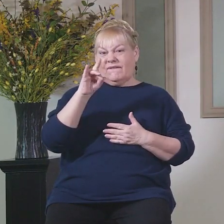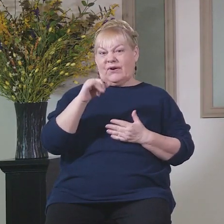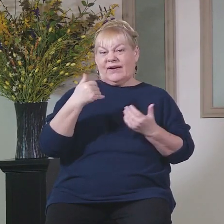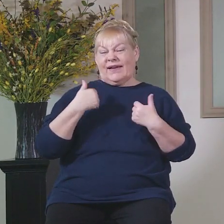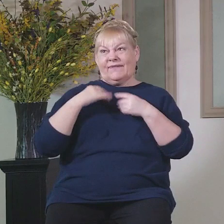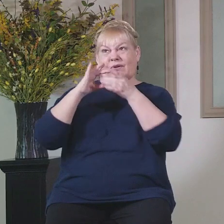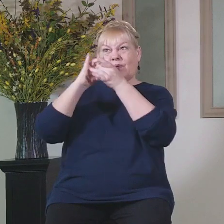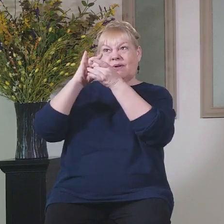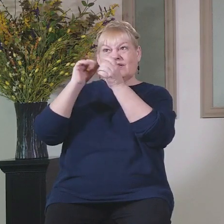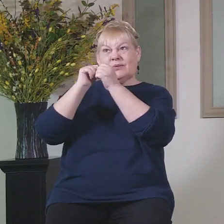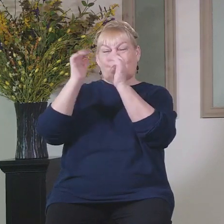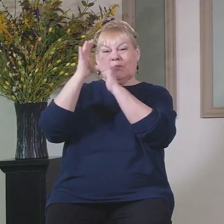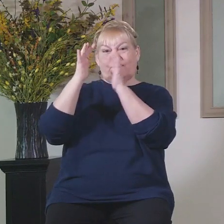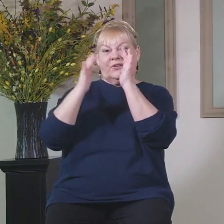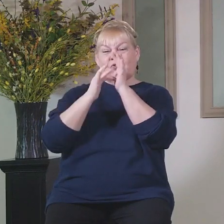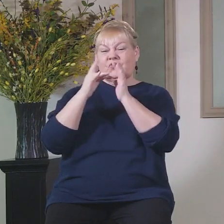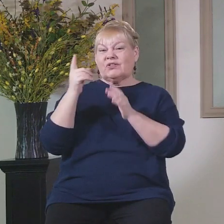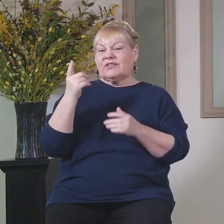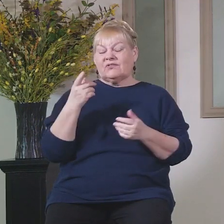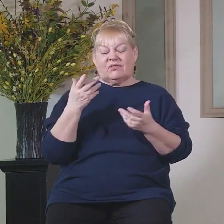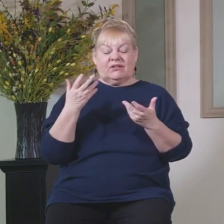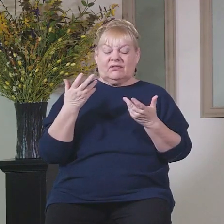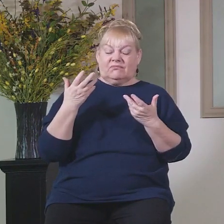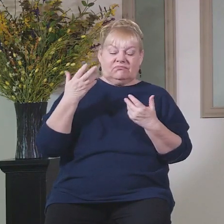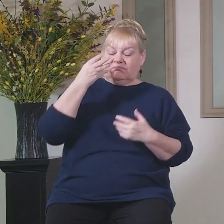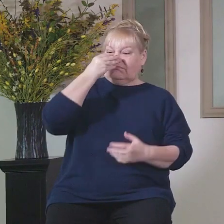having a relationship with Jesus.